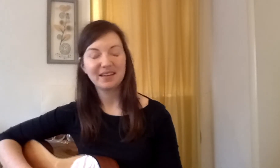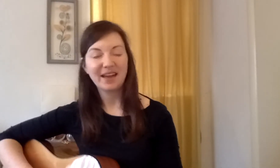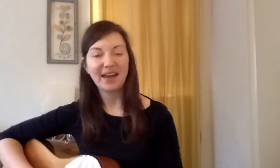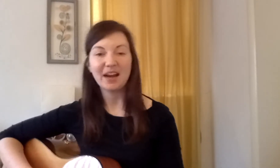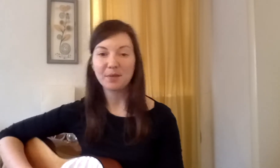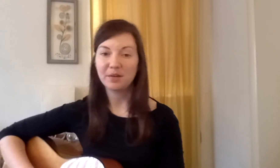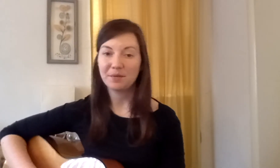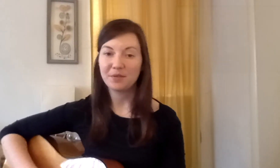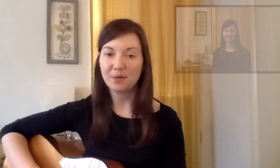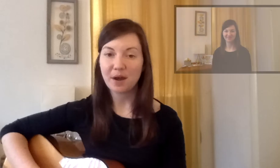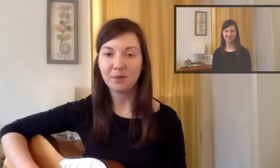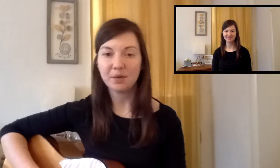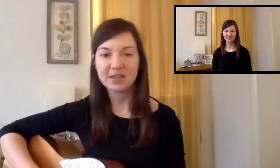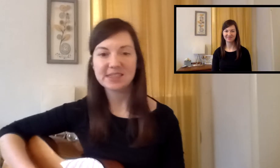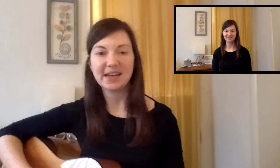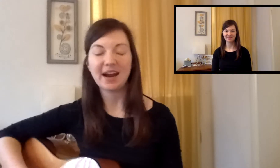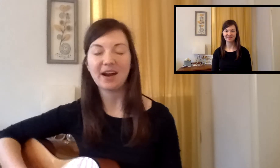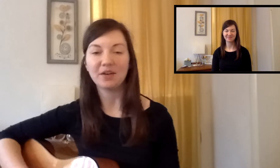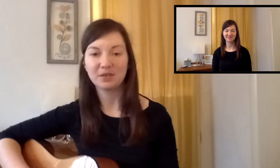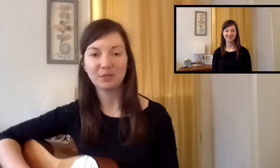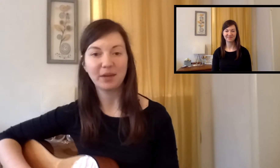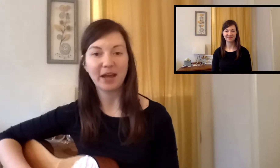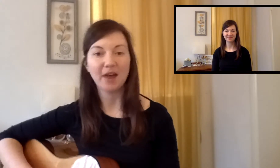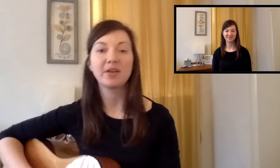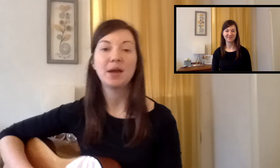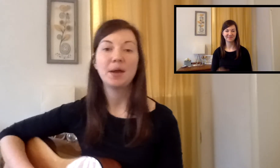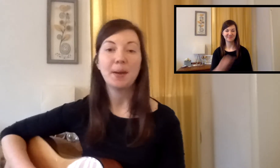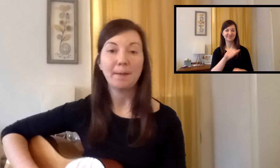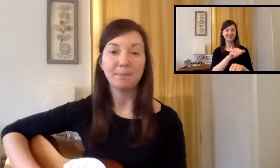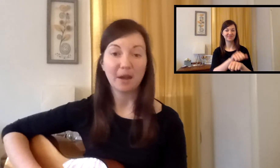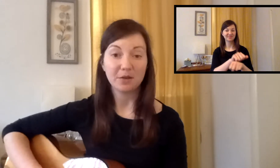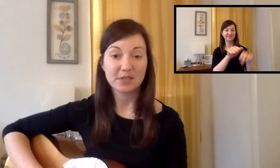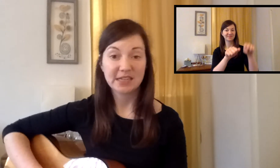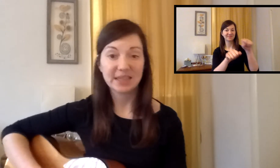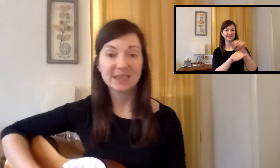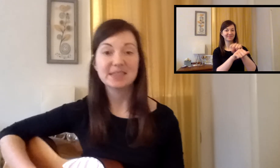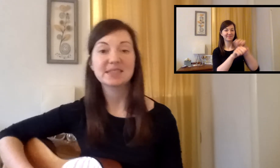And I'm going to review our words now. We have mountains,